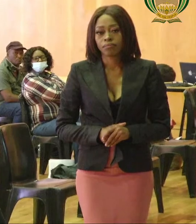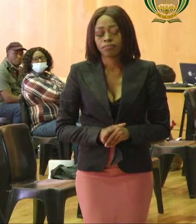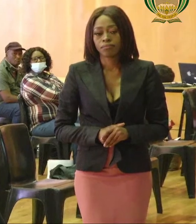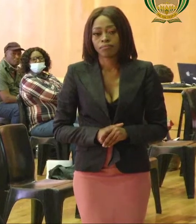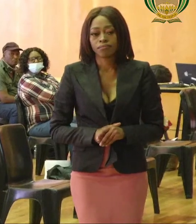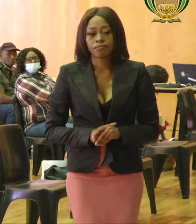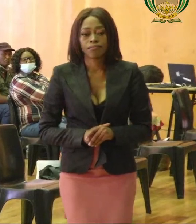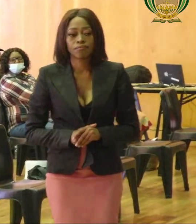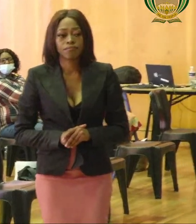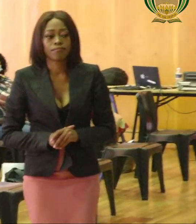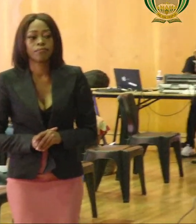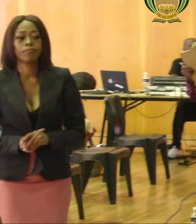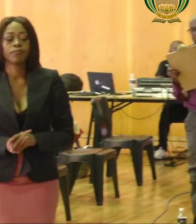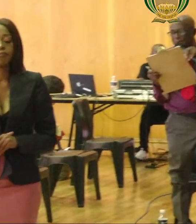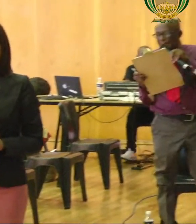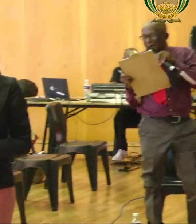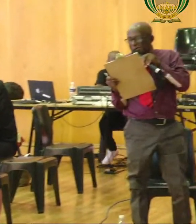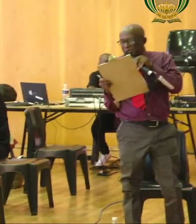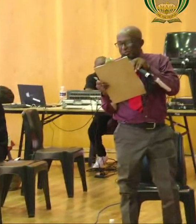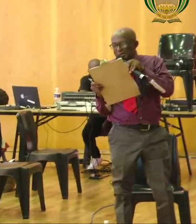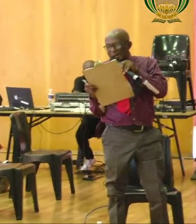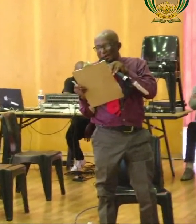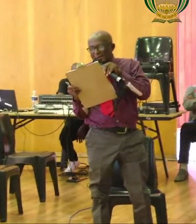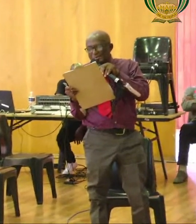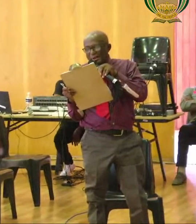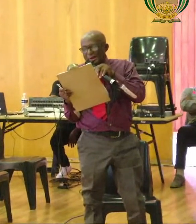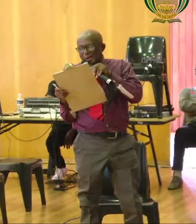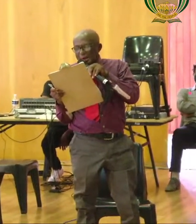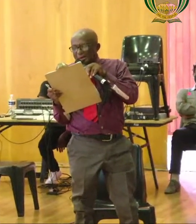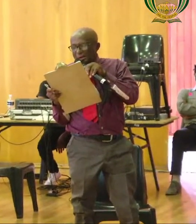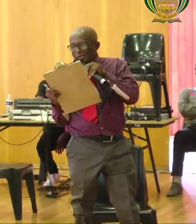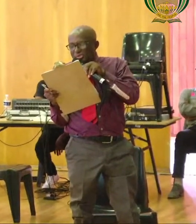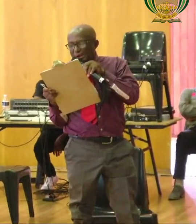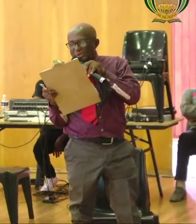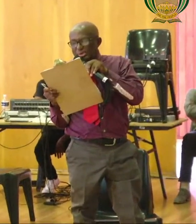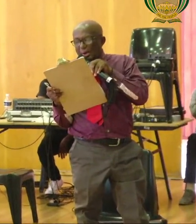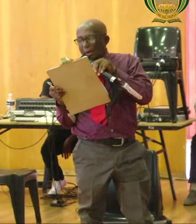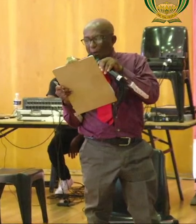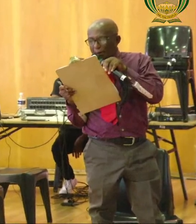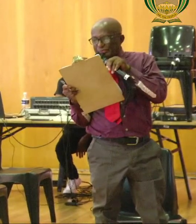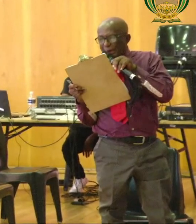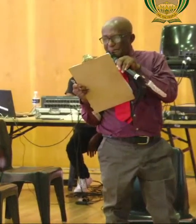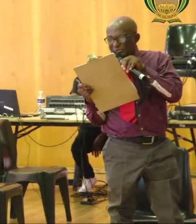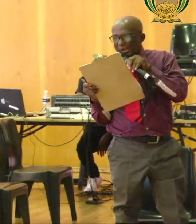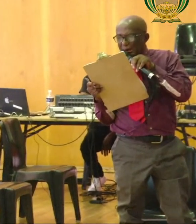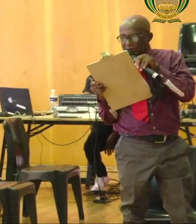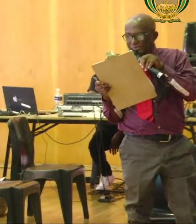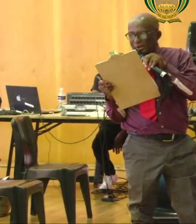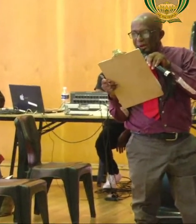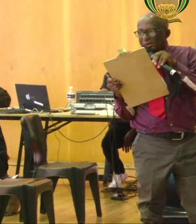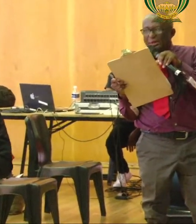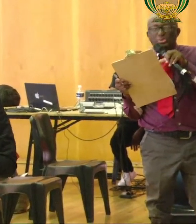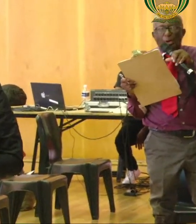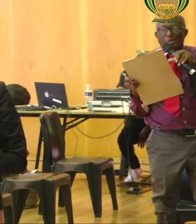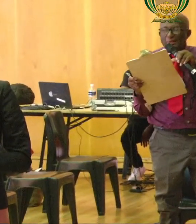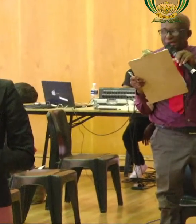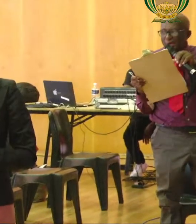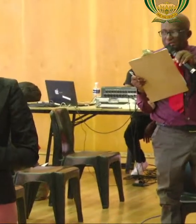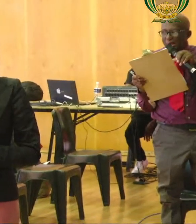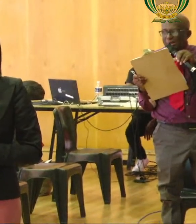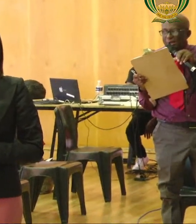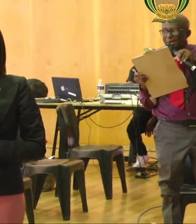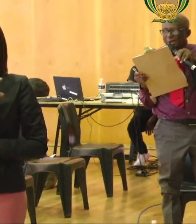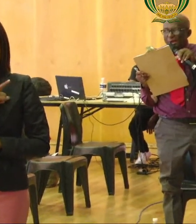Independent and the municipalities for tenders and richness of themselves. That's all that